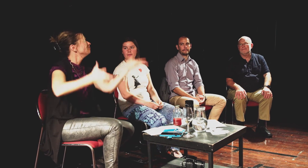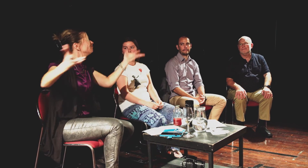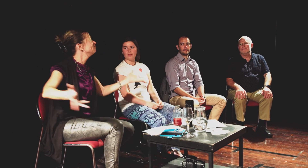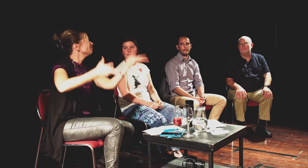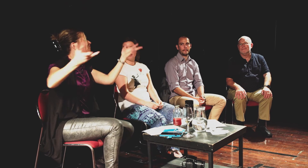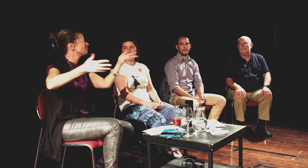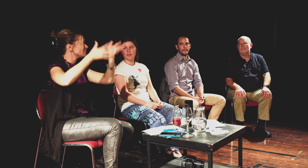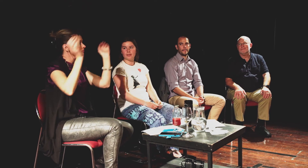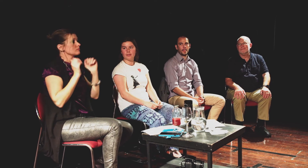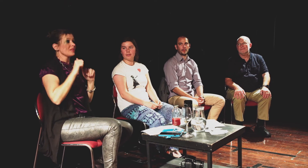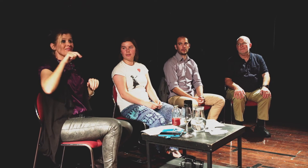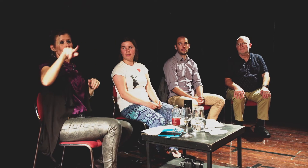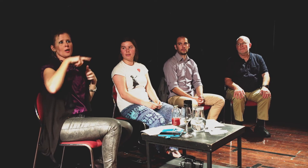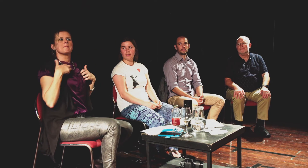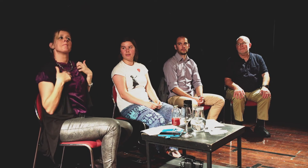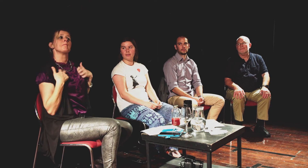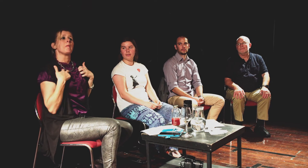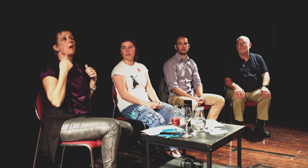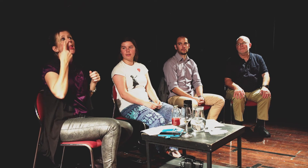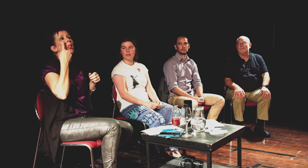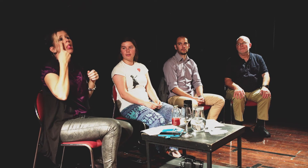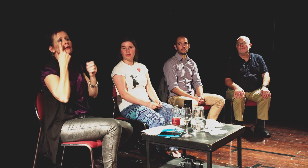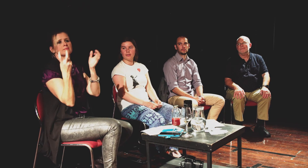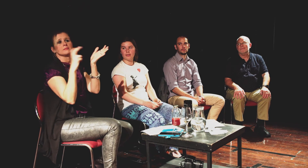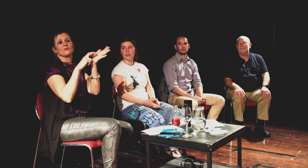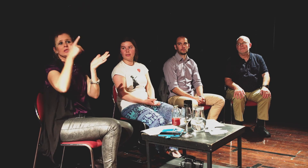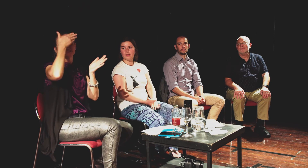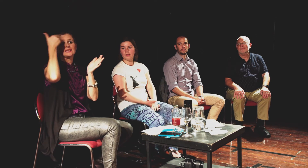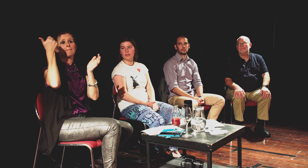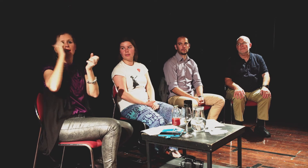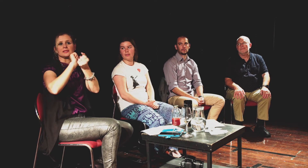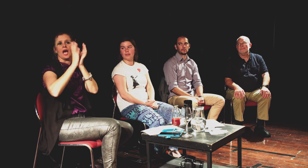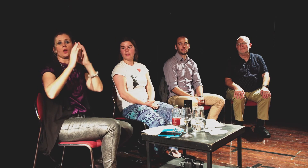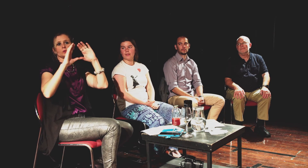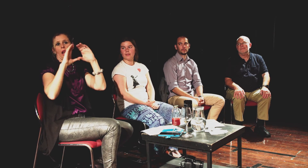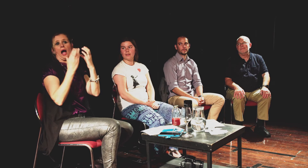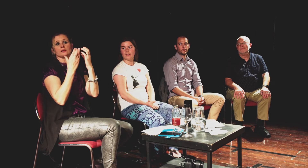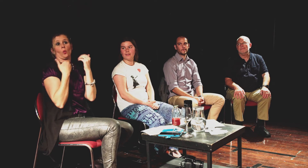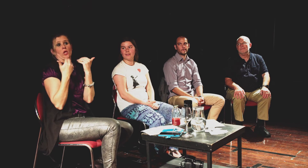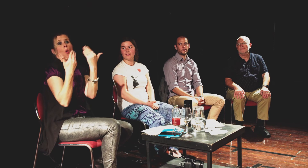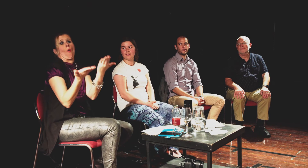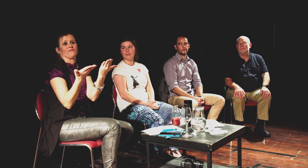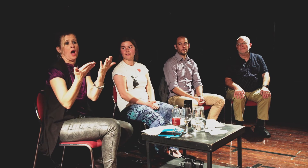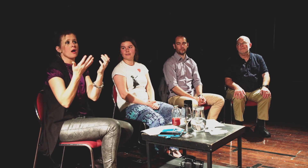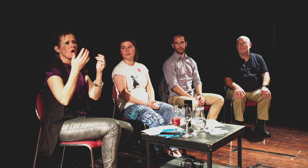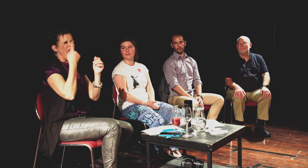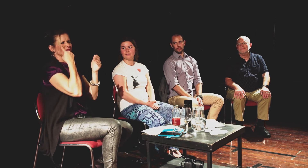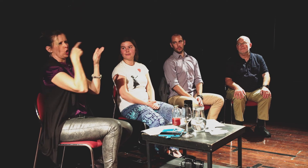of, te reo vocab. So we're really encouraging you all to learn some sign language vocab. We offer